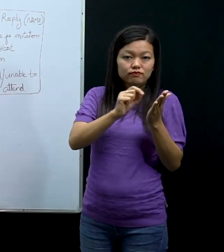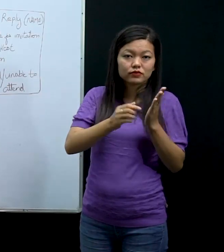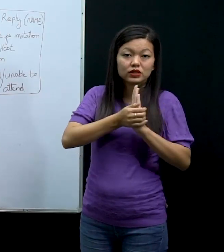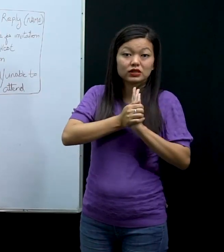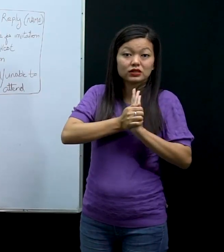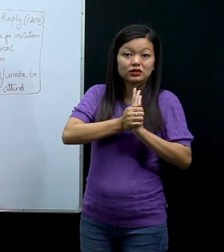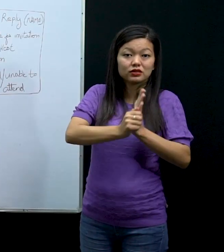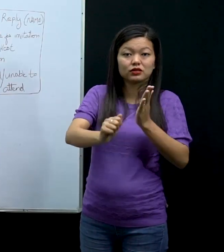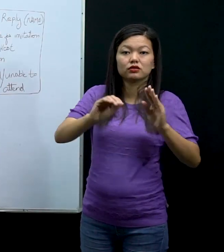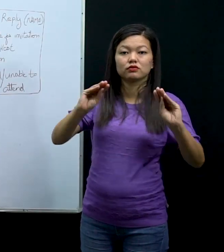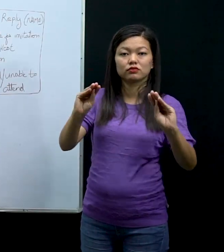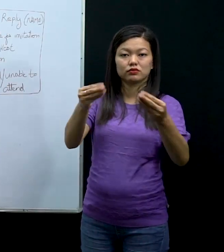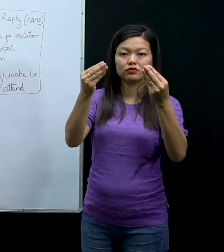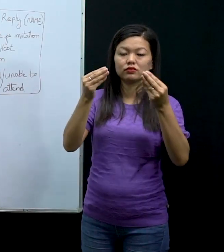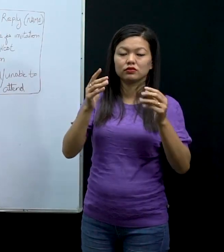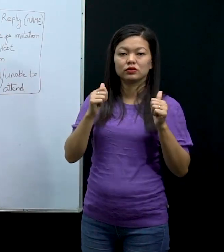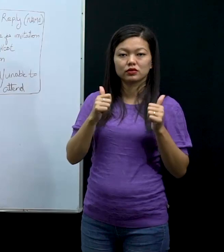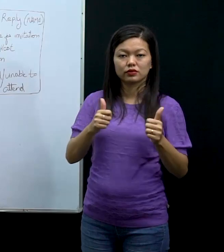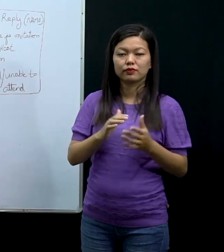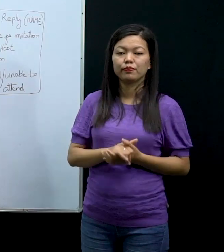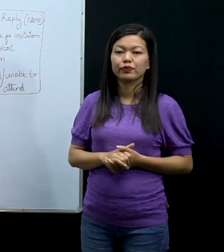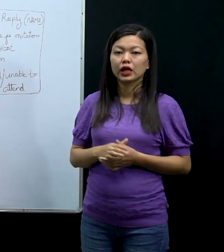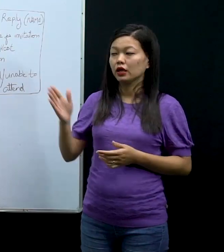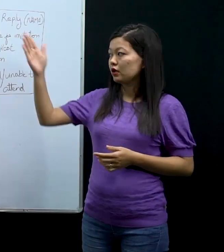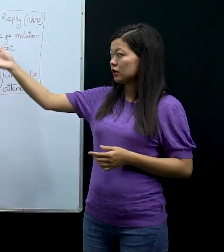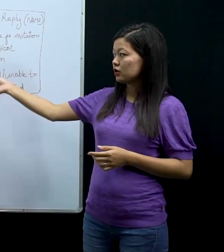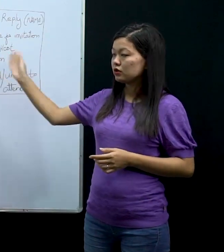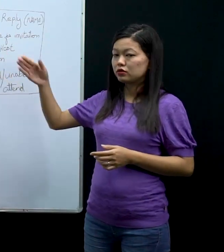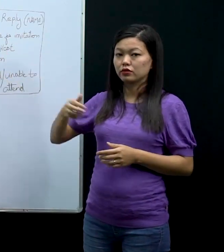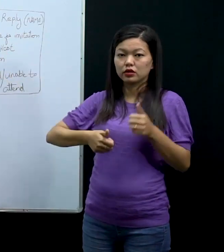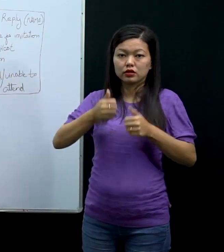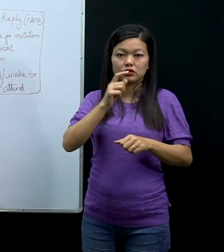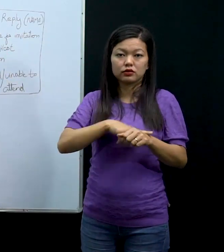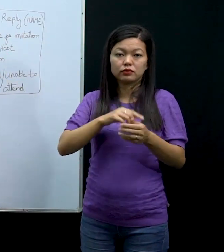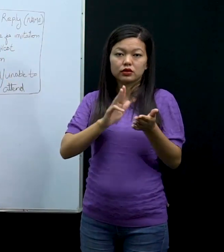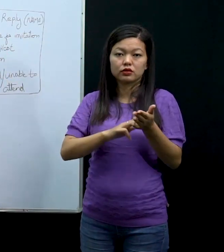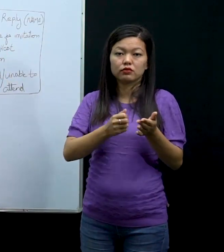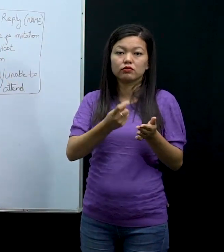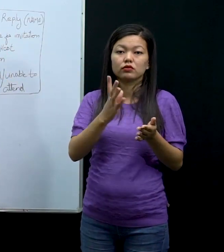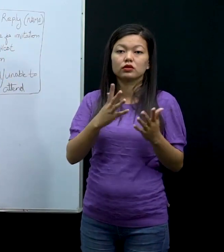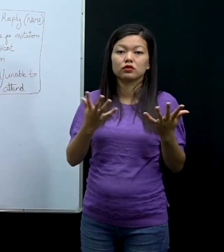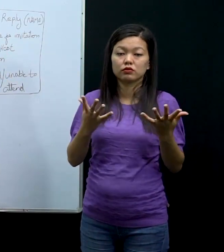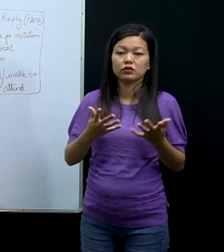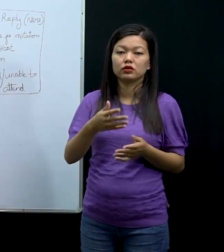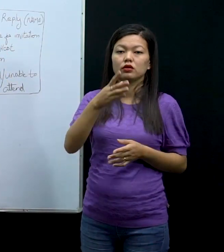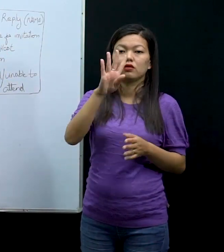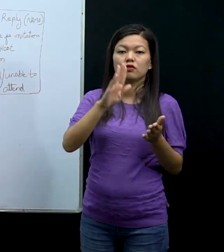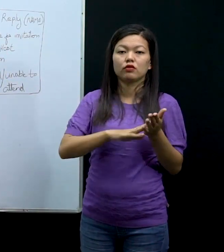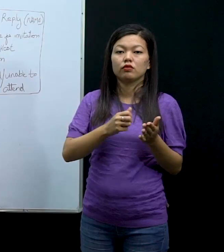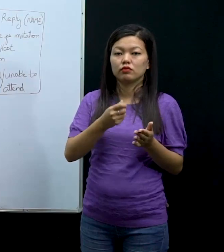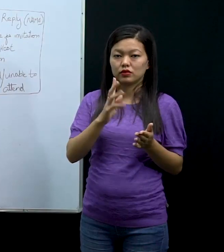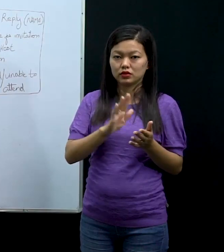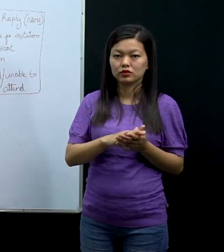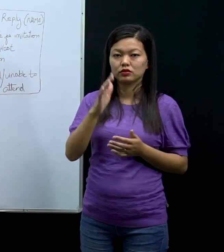4 or 5 marks. Okay, so this is the format, and the next we will be going on to official formal